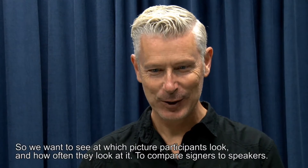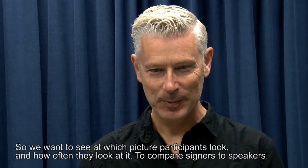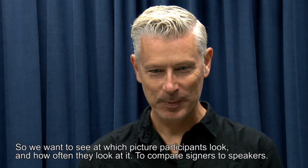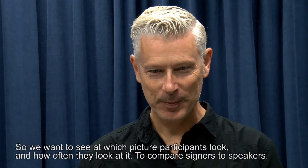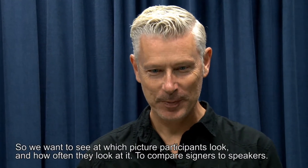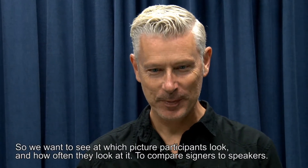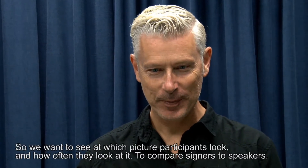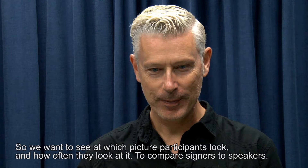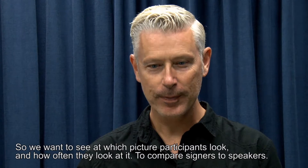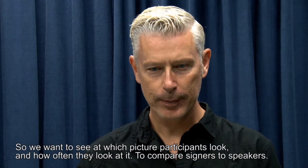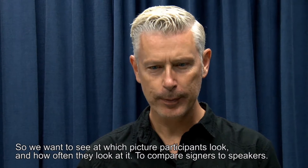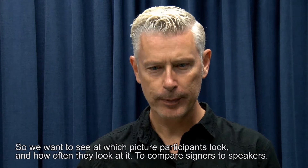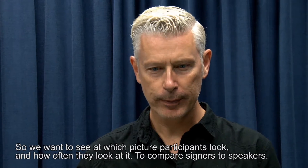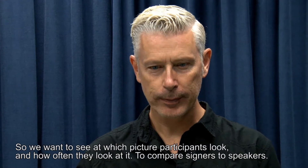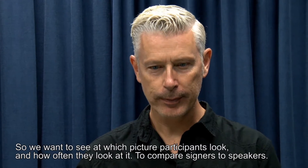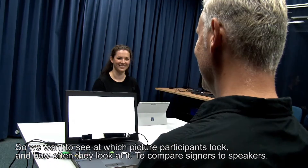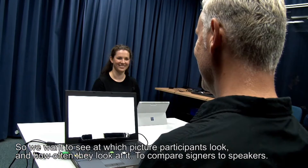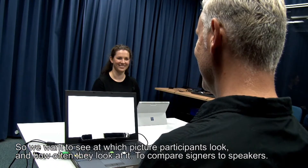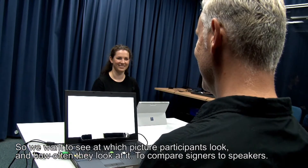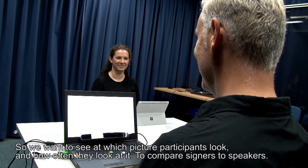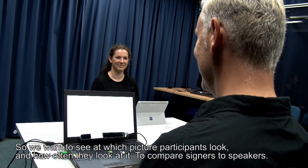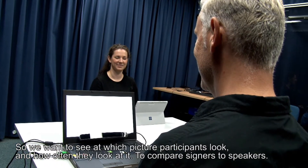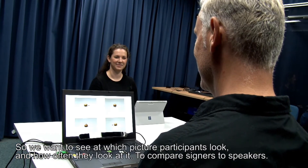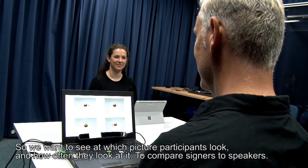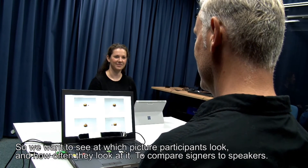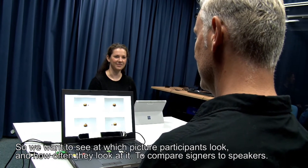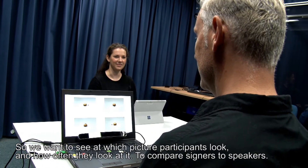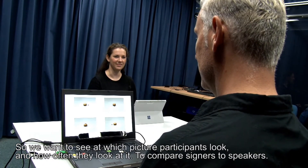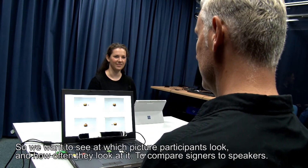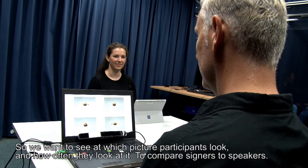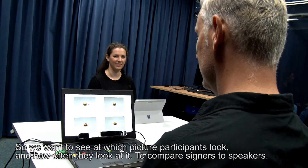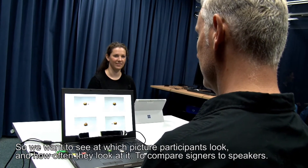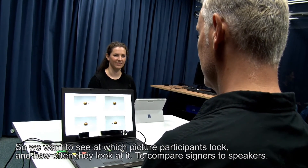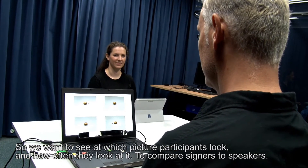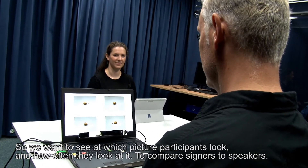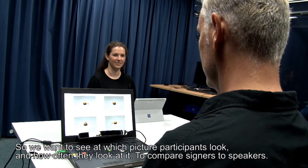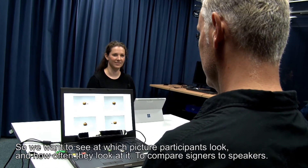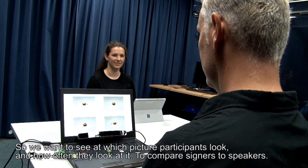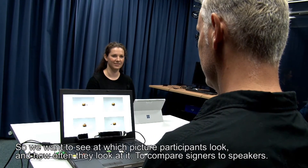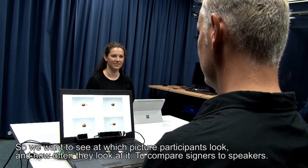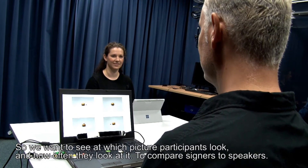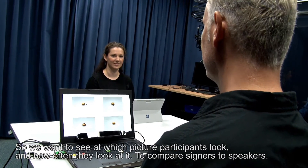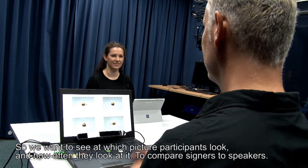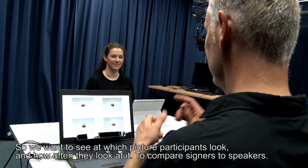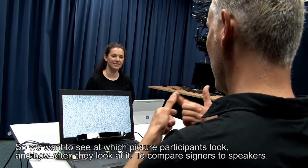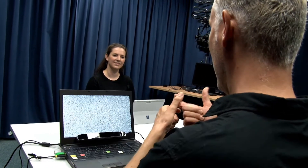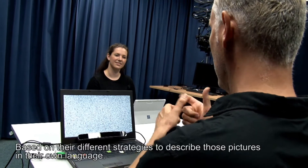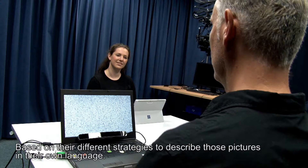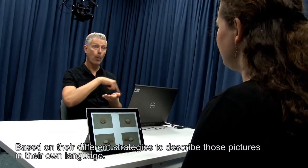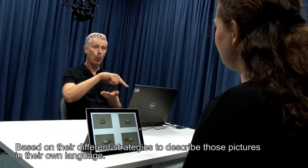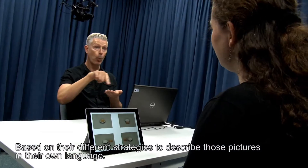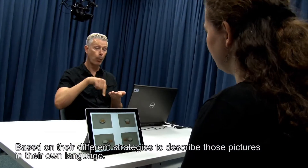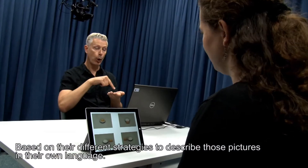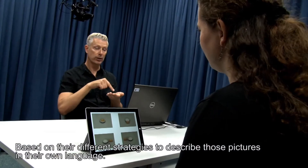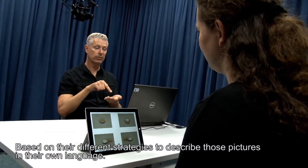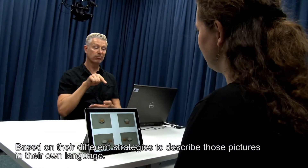want to see at which picture participants look and how often they look at it, and compare this between signers and speakers, based